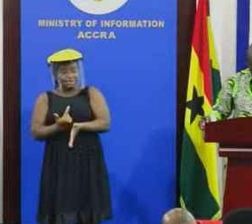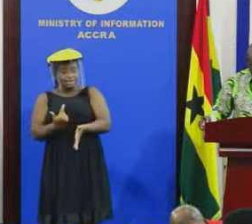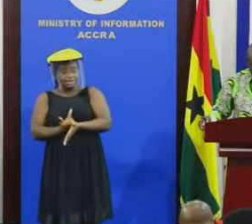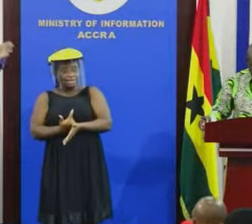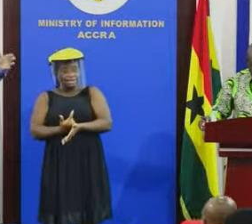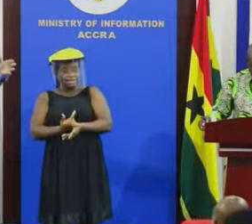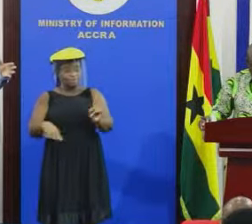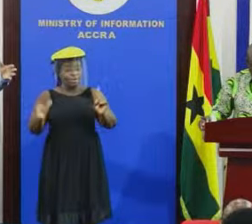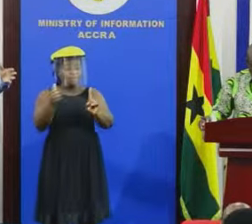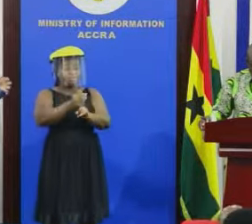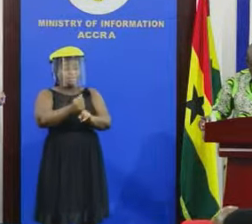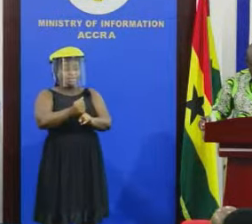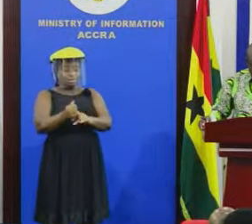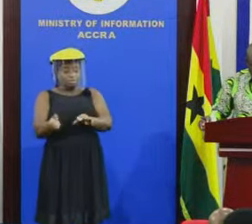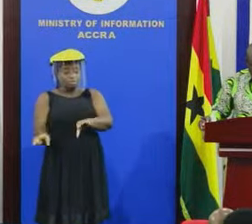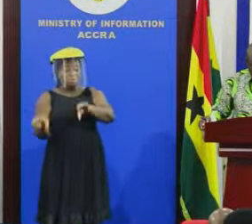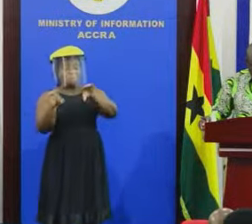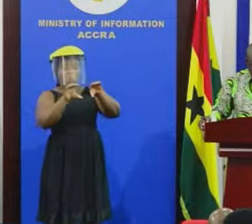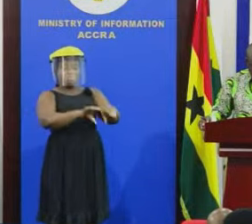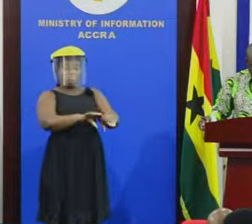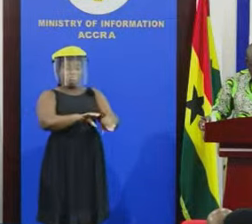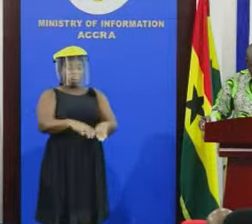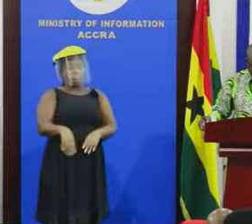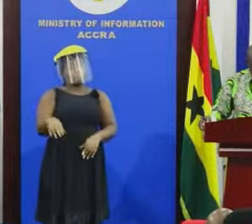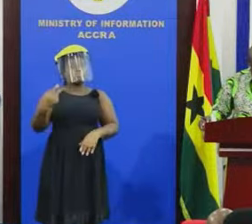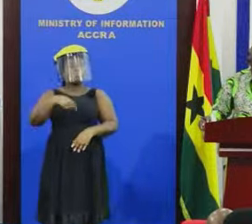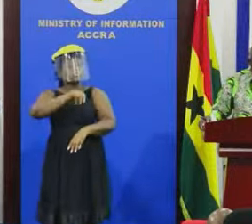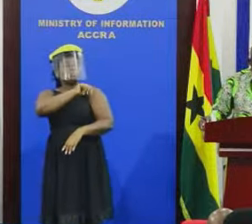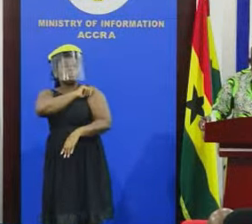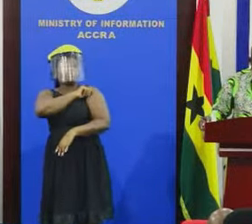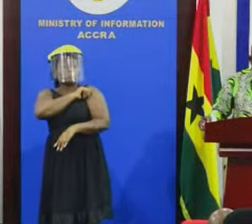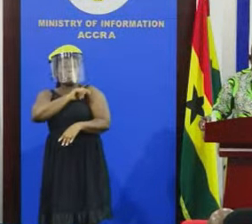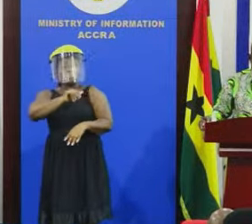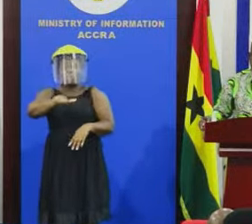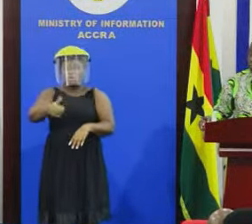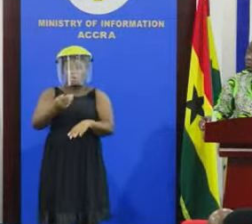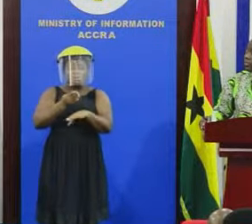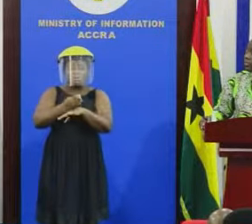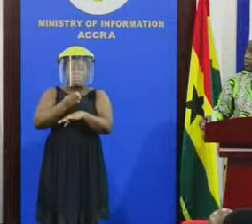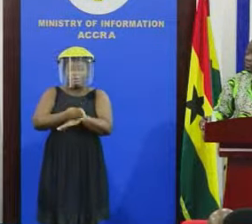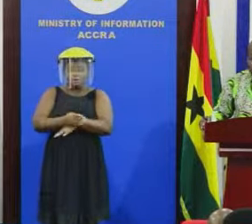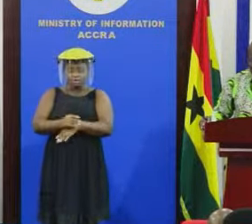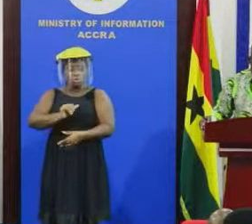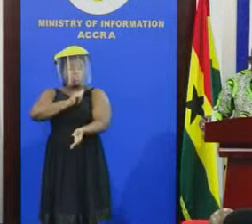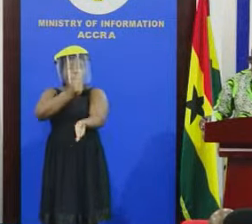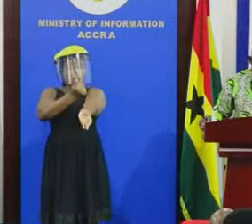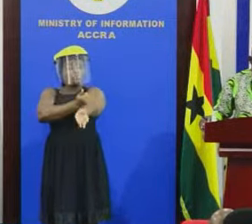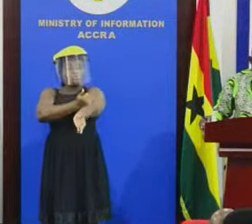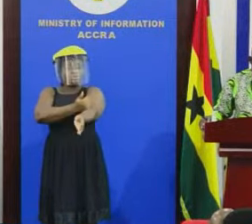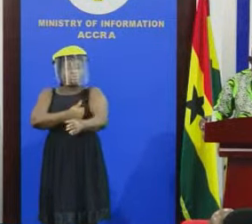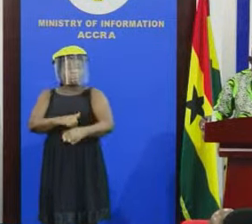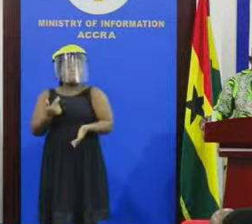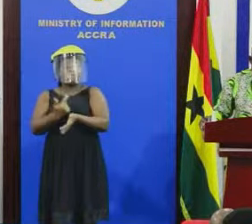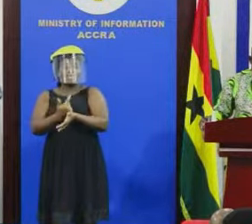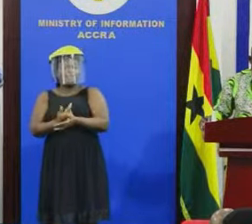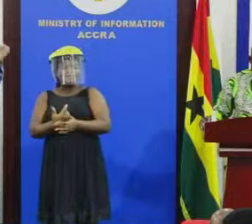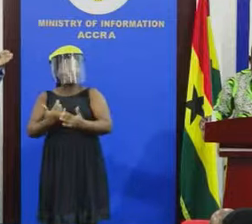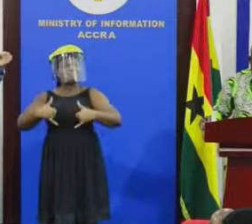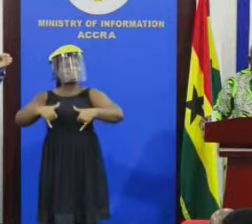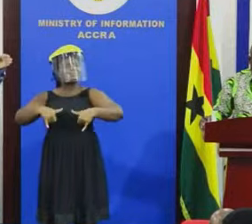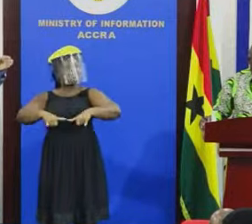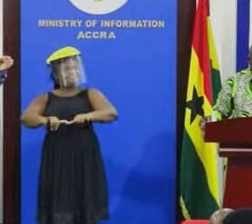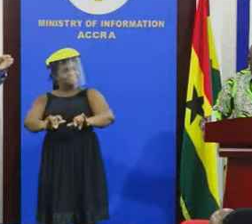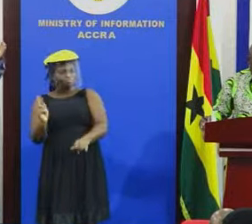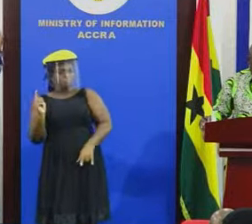and they even move into Togolese waters or Benin waters, the authorities from Ghana who are pursuing them could still